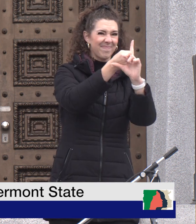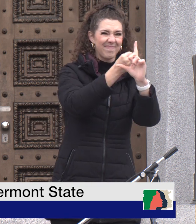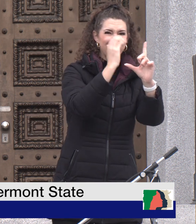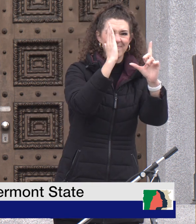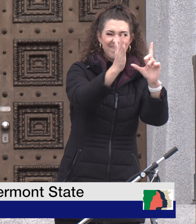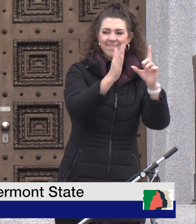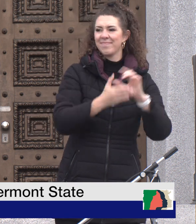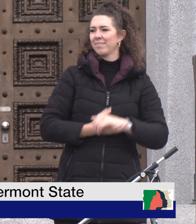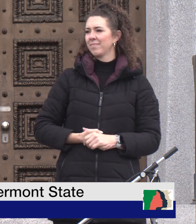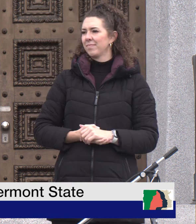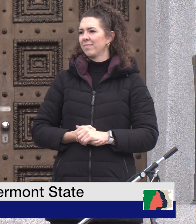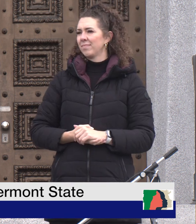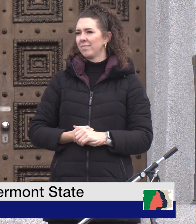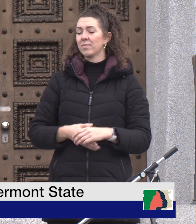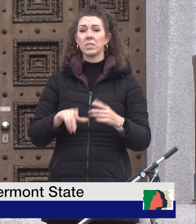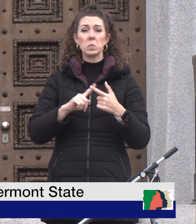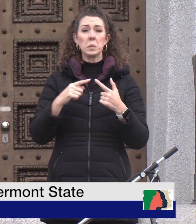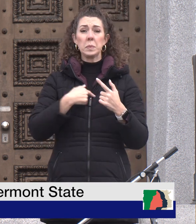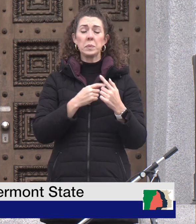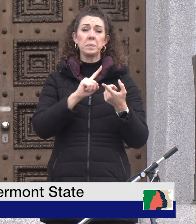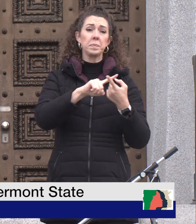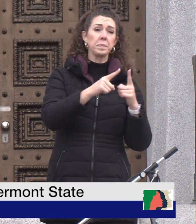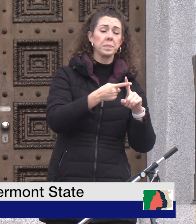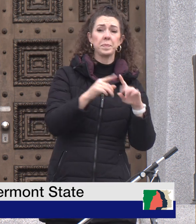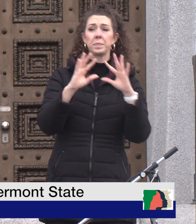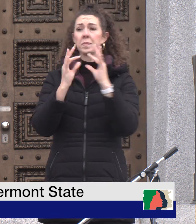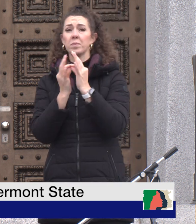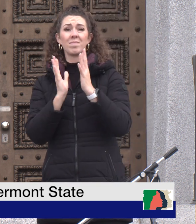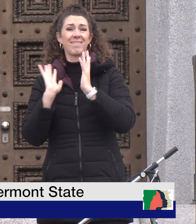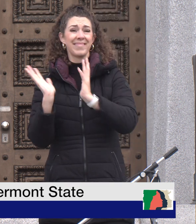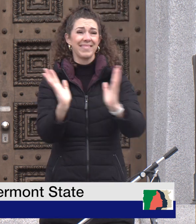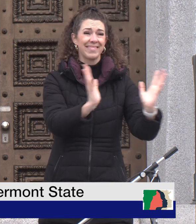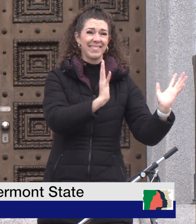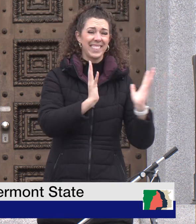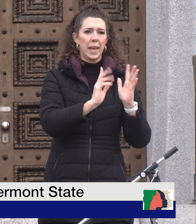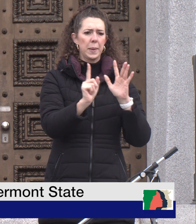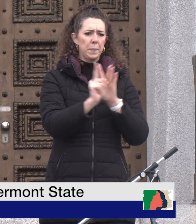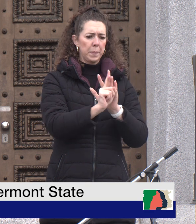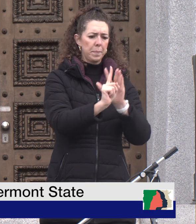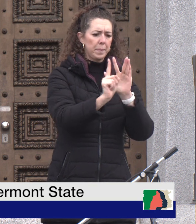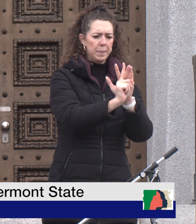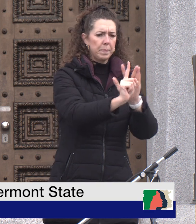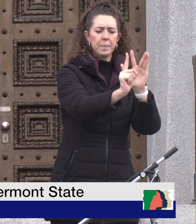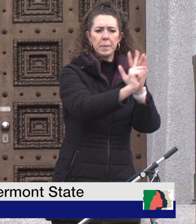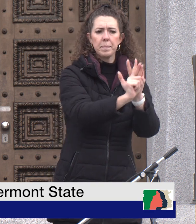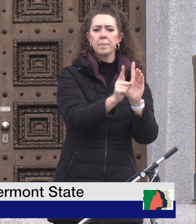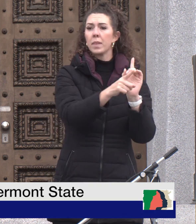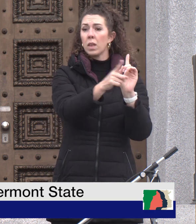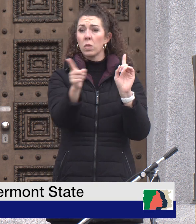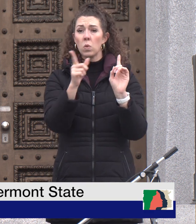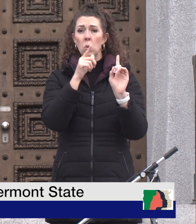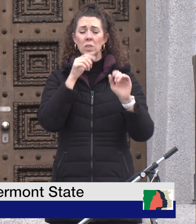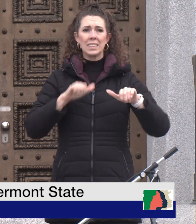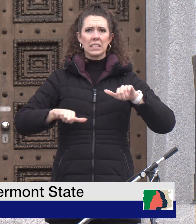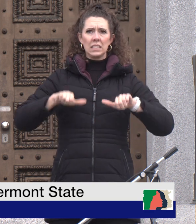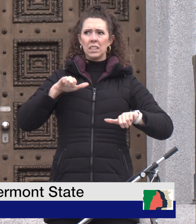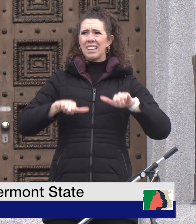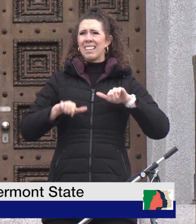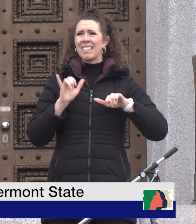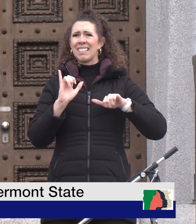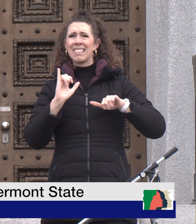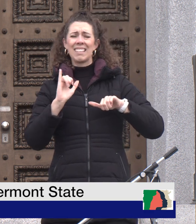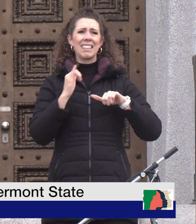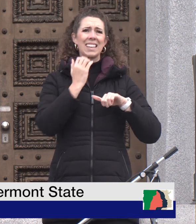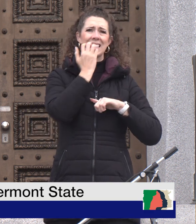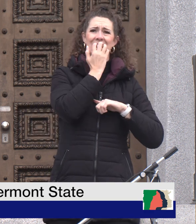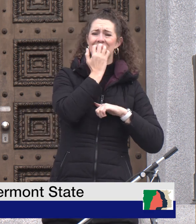in conversations with our friends and our family. Those who are questioning whether or not we'll be able to